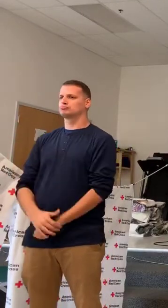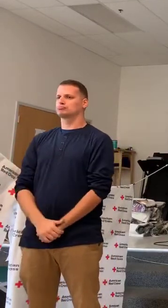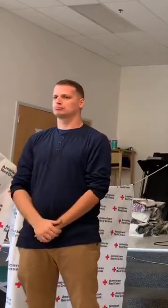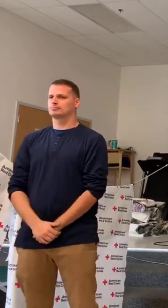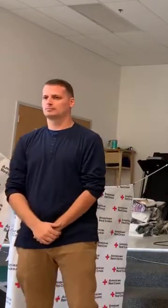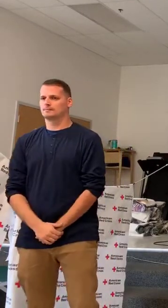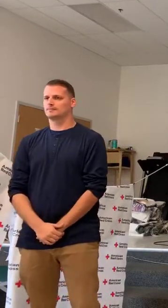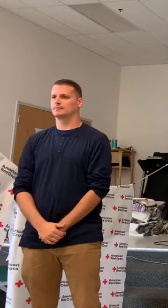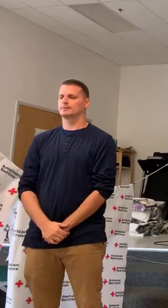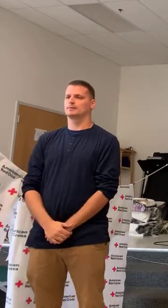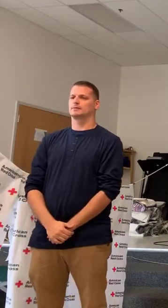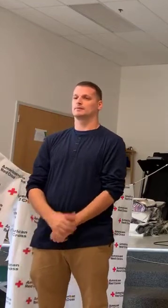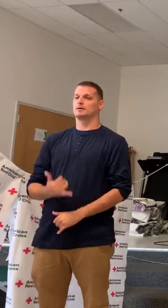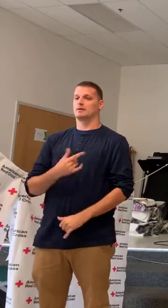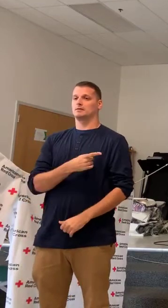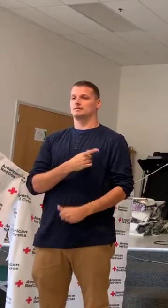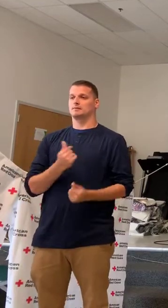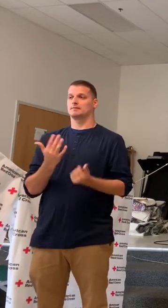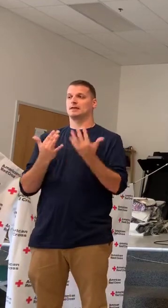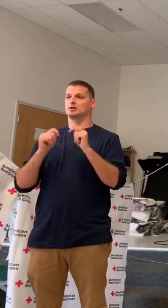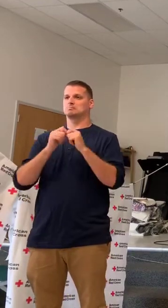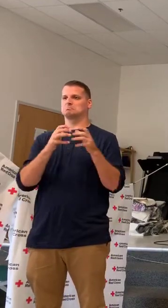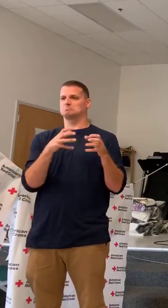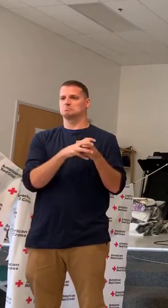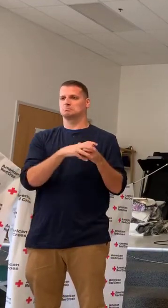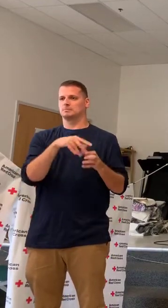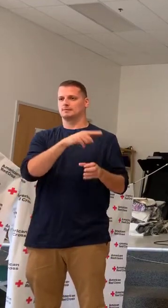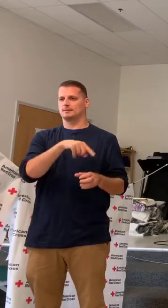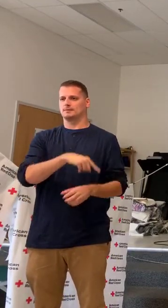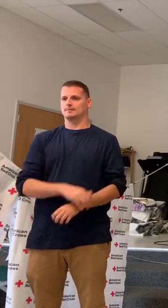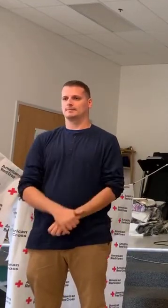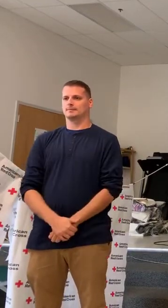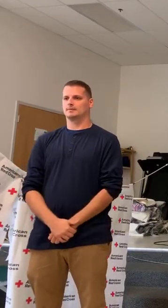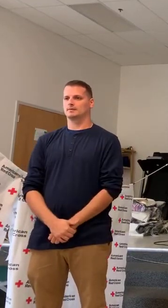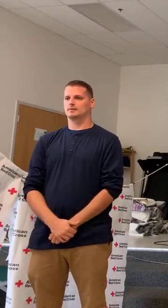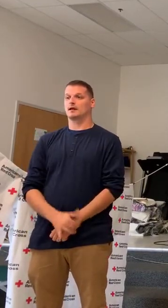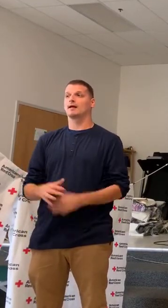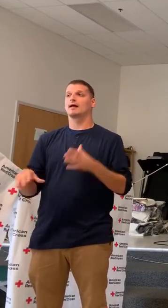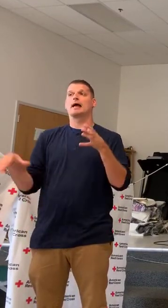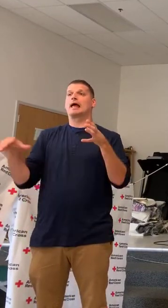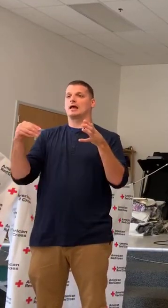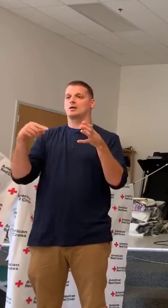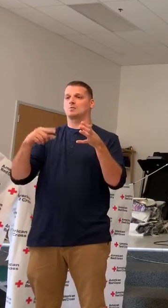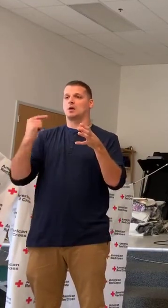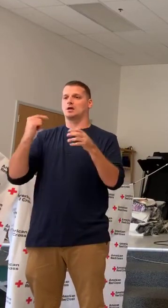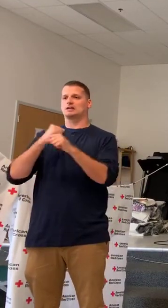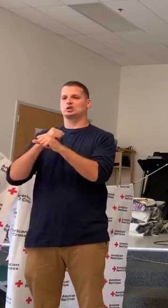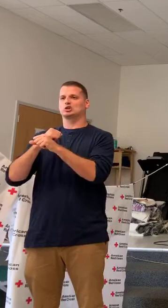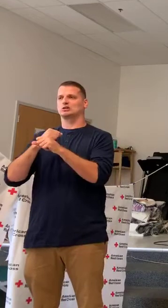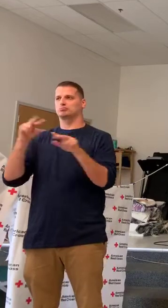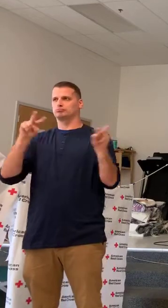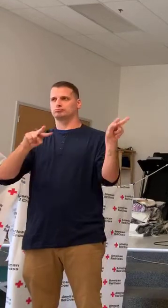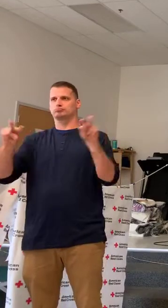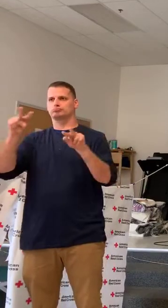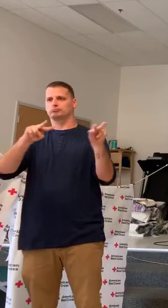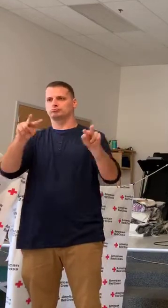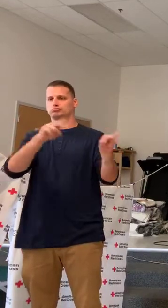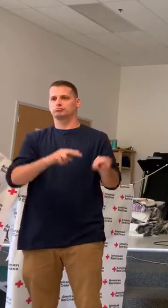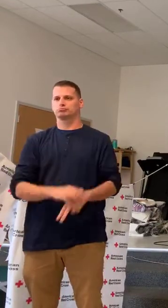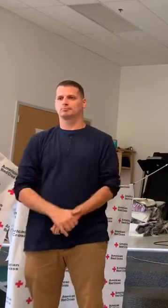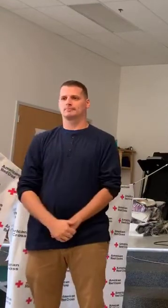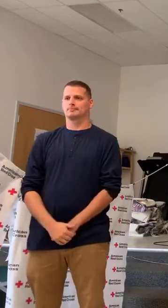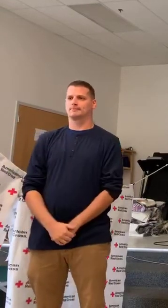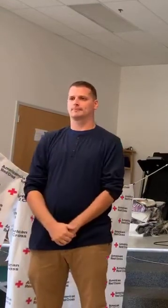fire team part of it, we're adding security of our own for our operations along the highway. Now that the trooper presence